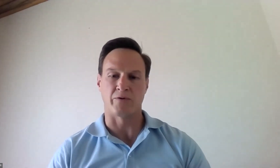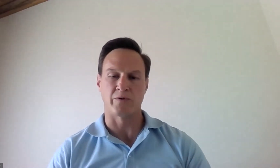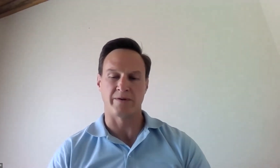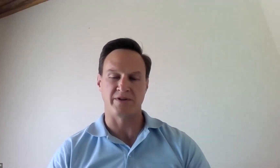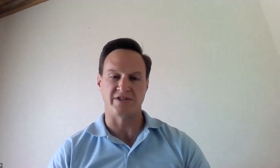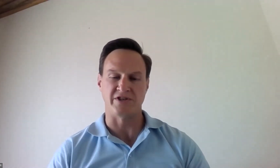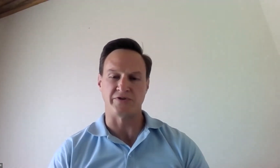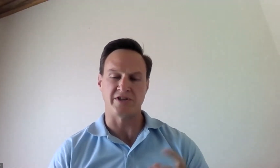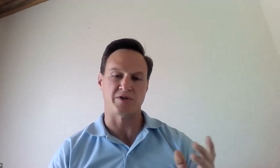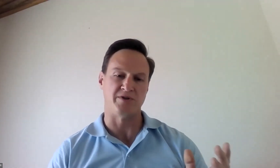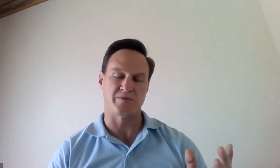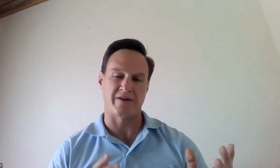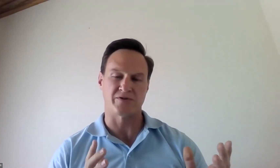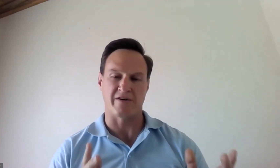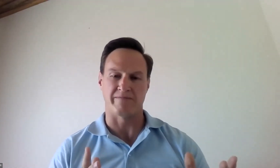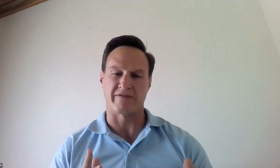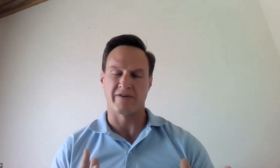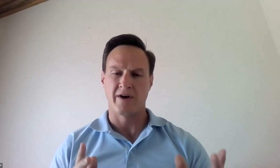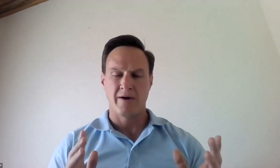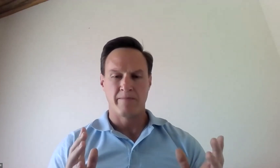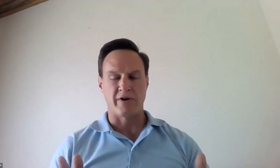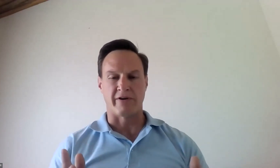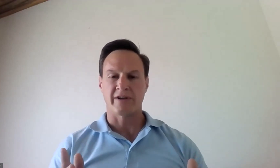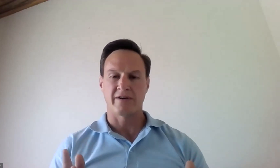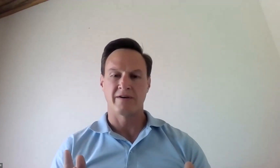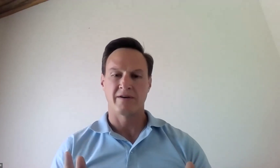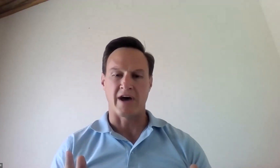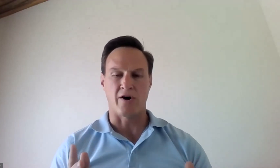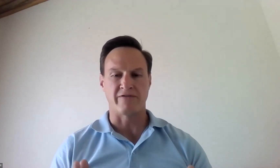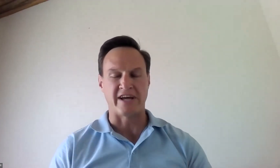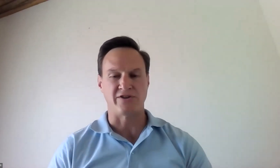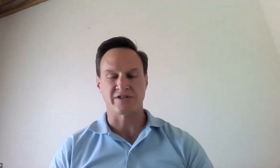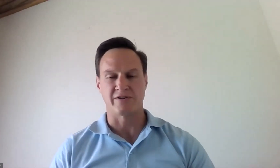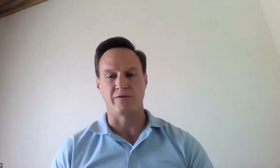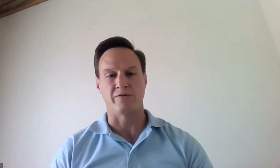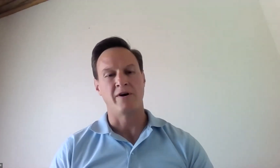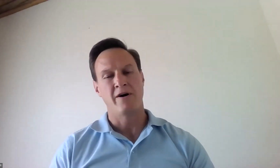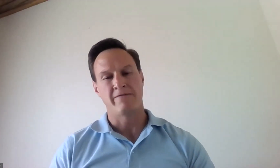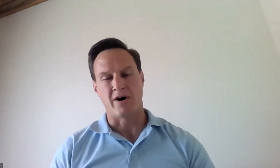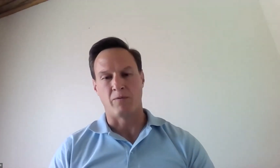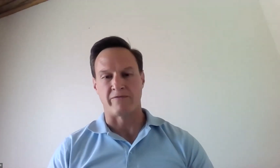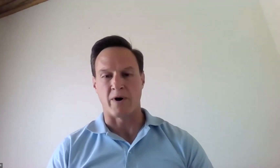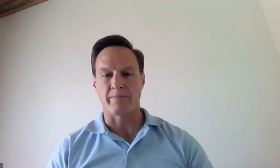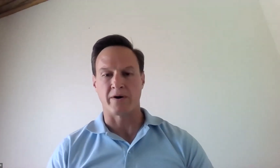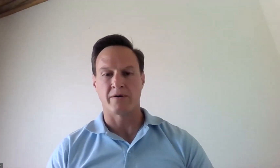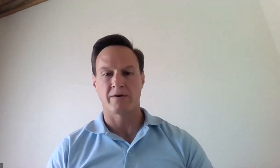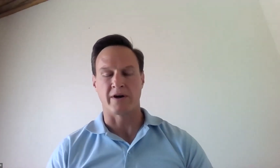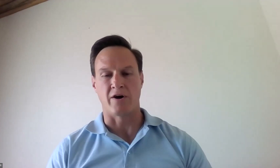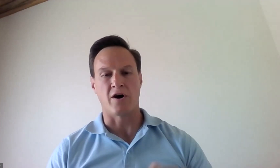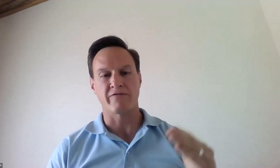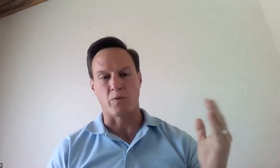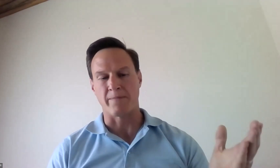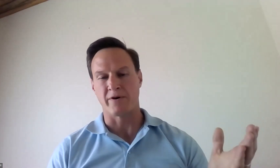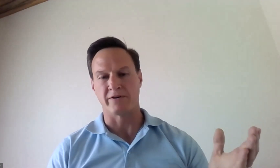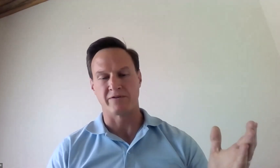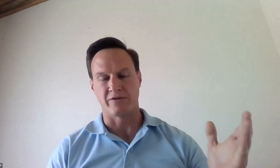filed for the PCT treaty, which means we have a 12-month period, and after that you file with WIPO, and